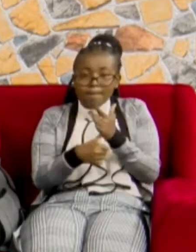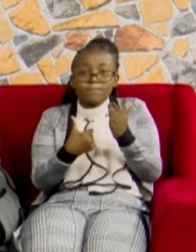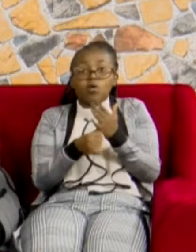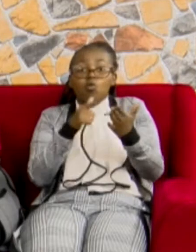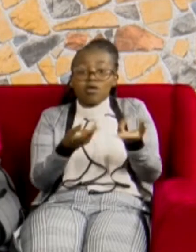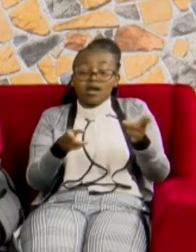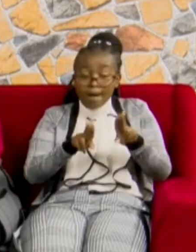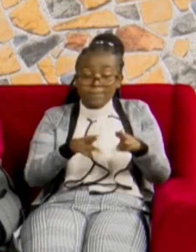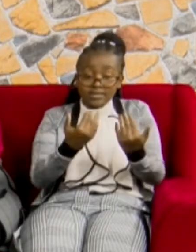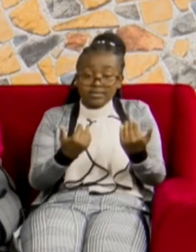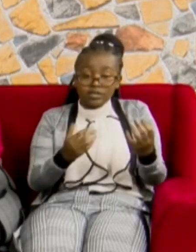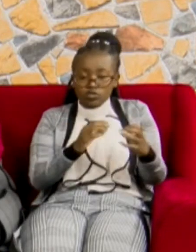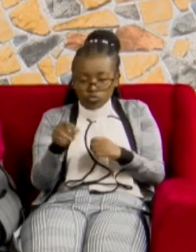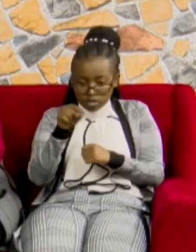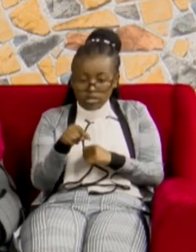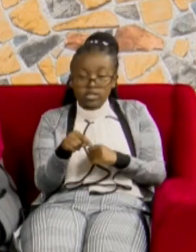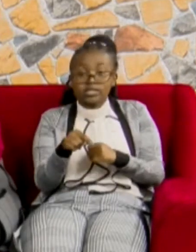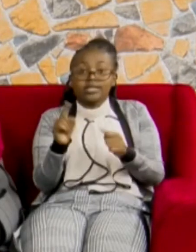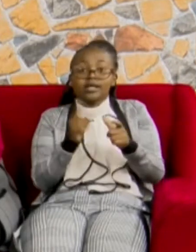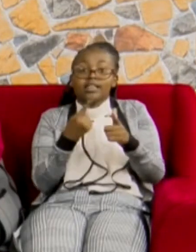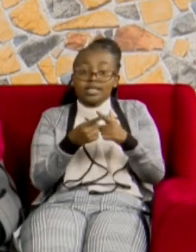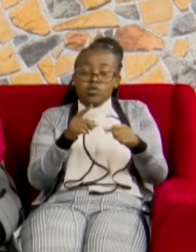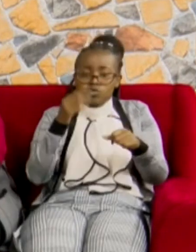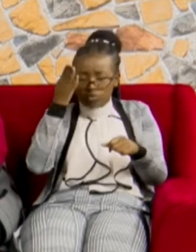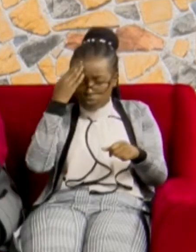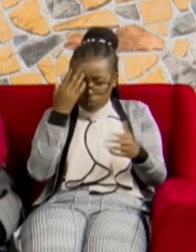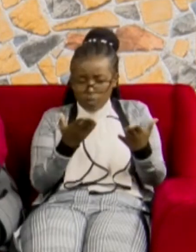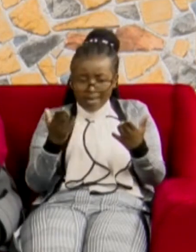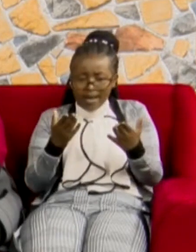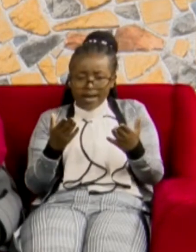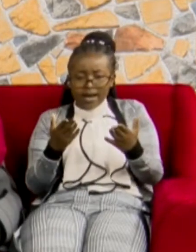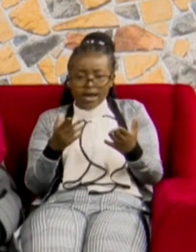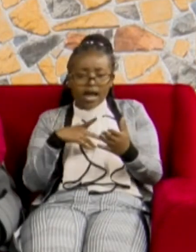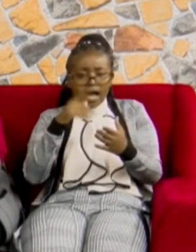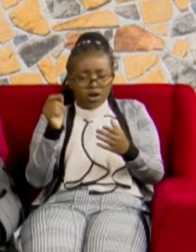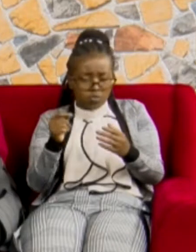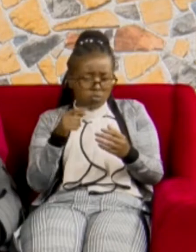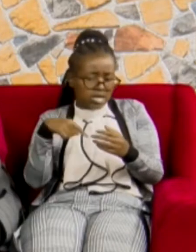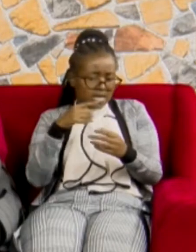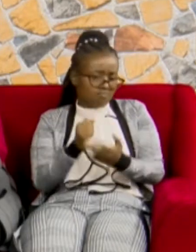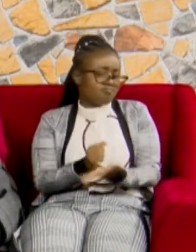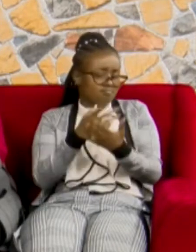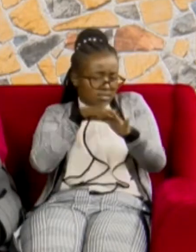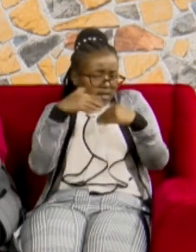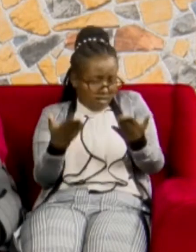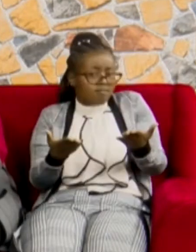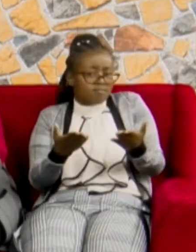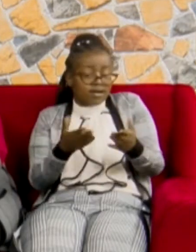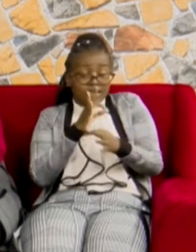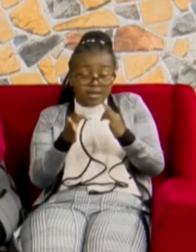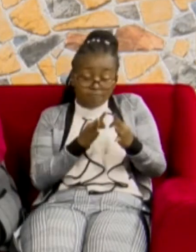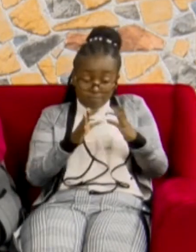what happens when the child is doing this. And then that's where we figure out like where can we intervene. And then if the behavioral things are not